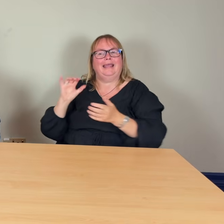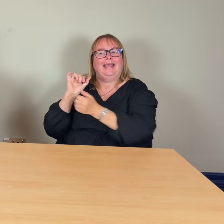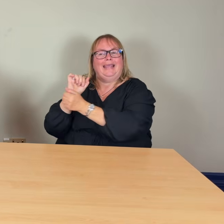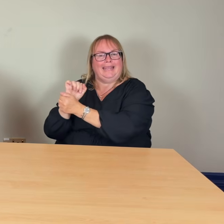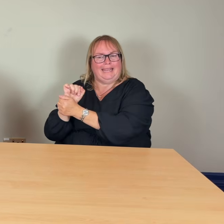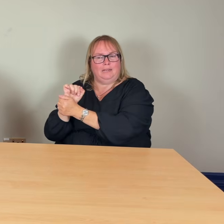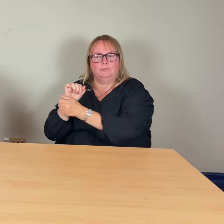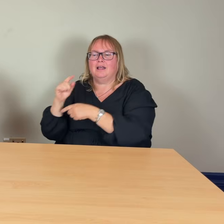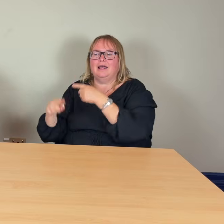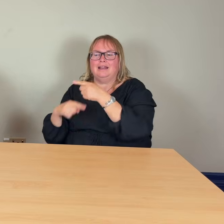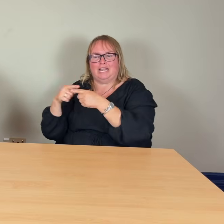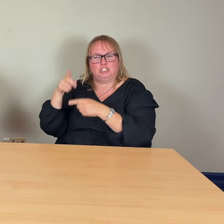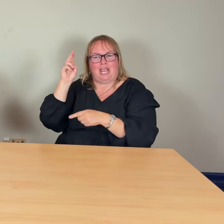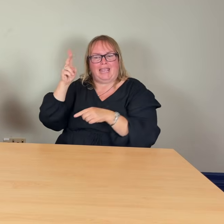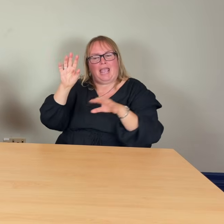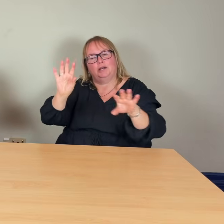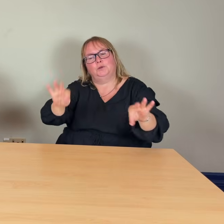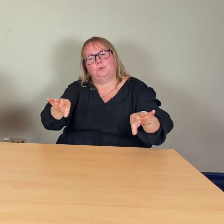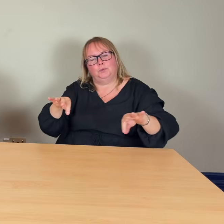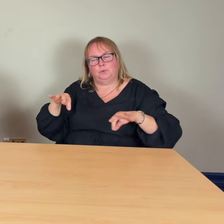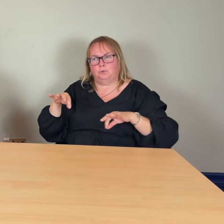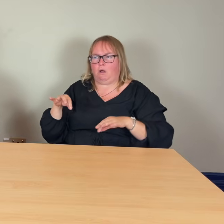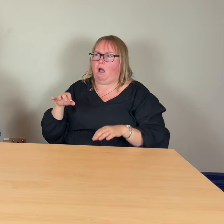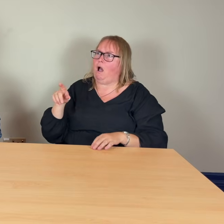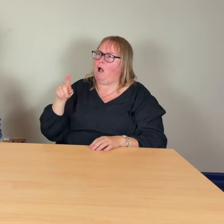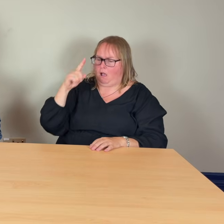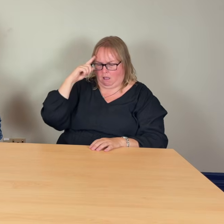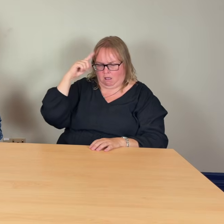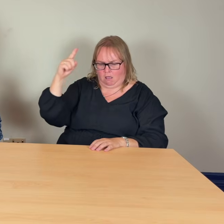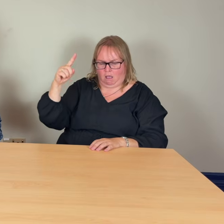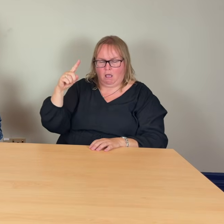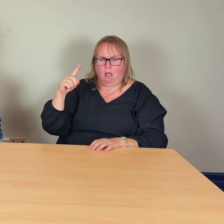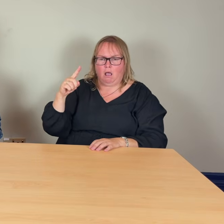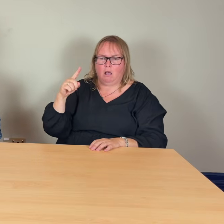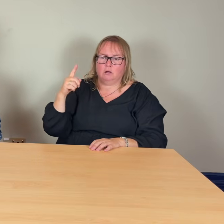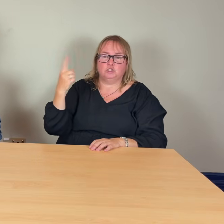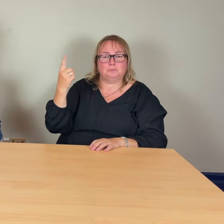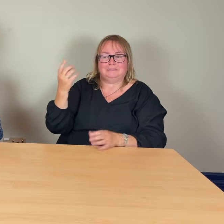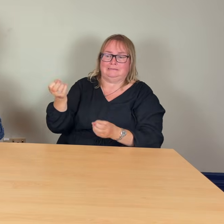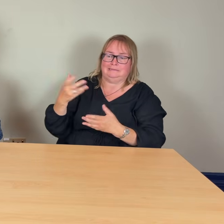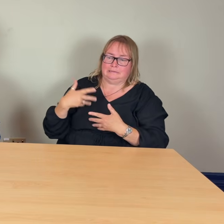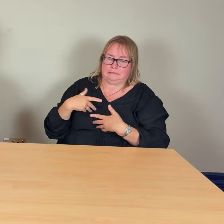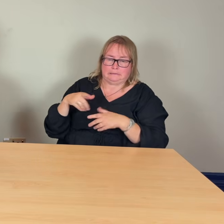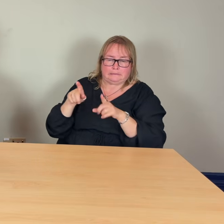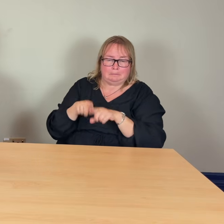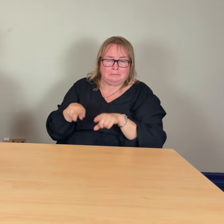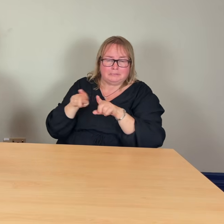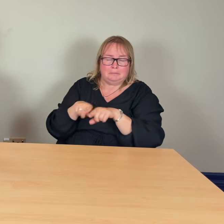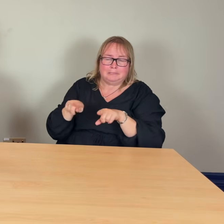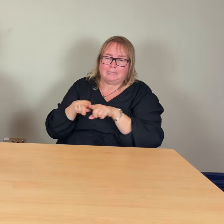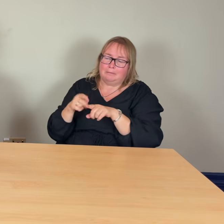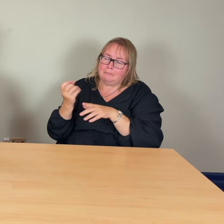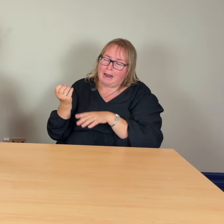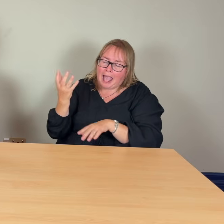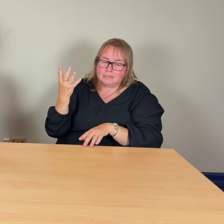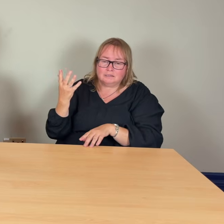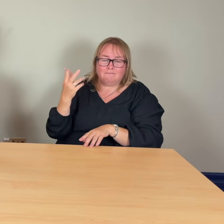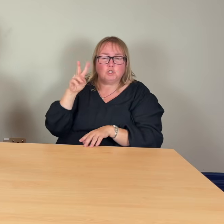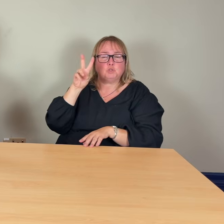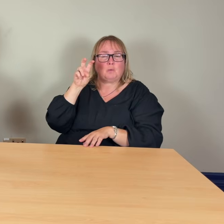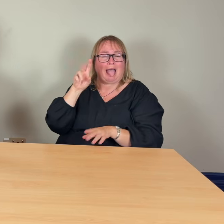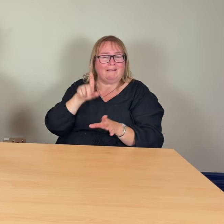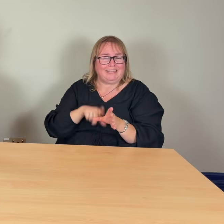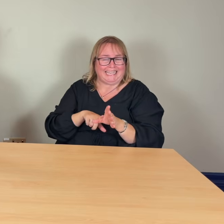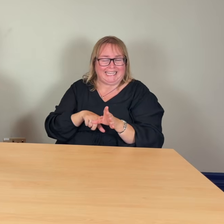year. I think the longest we've known one in use was just over 12 years. So if you make it solid the first time, it